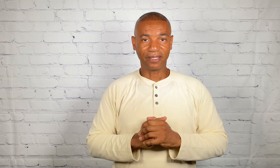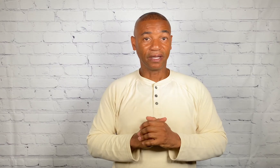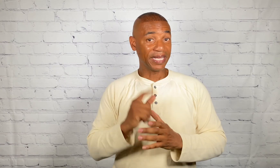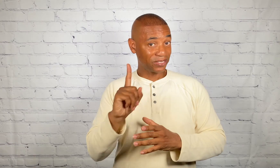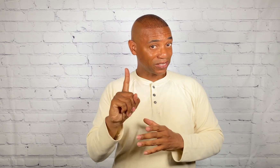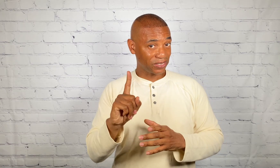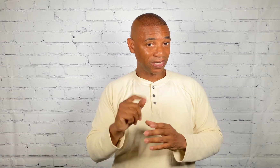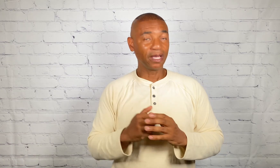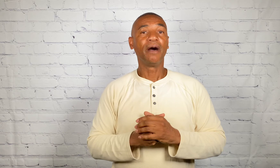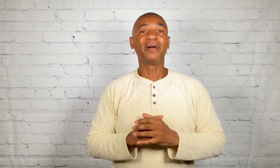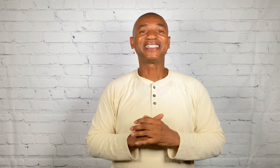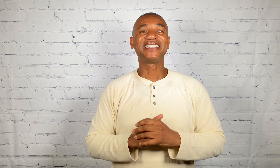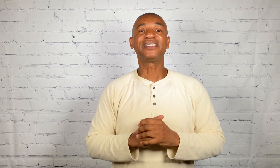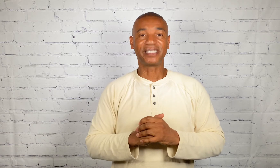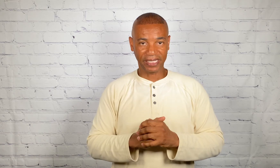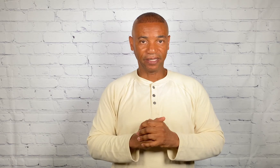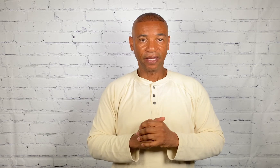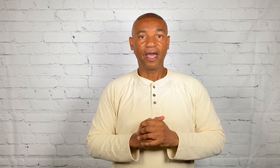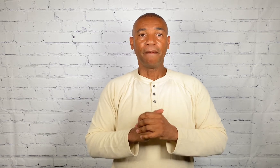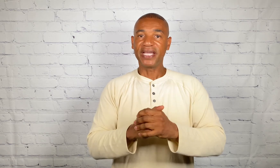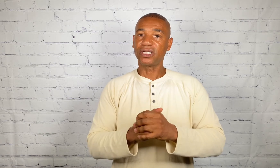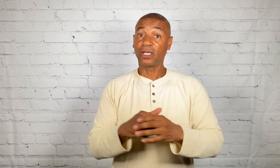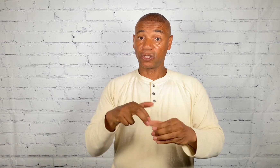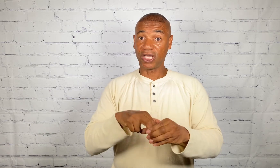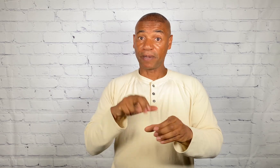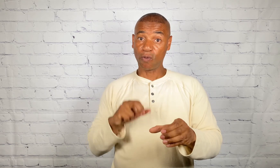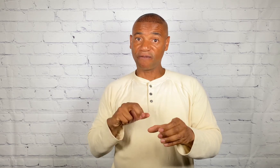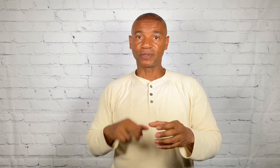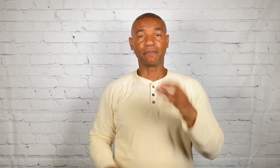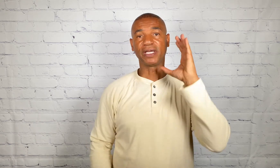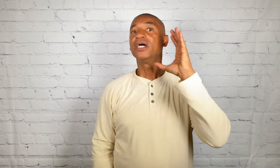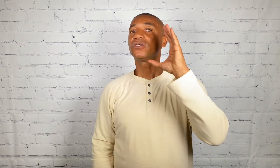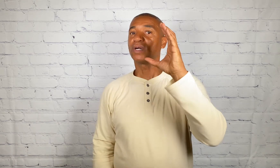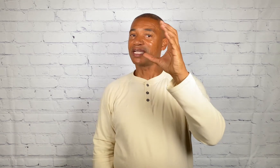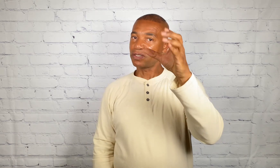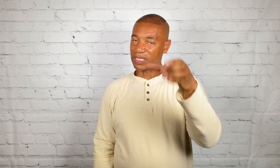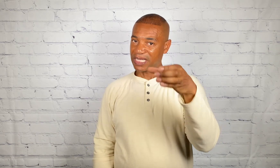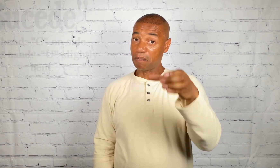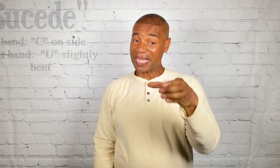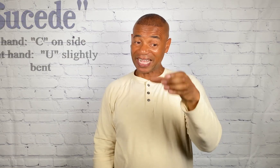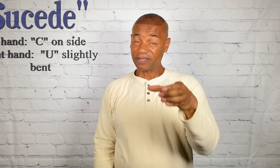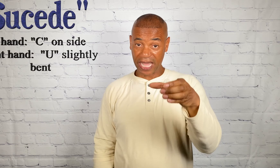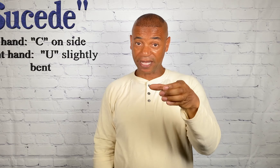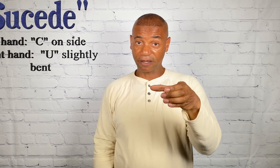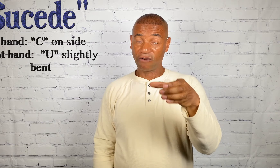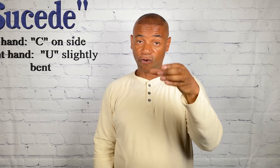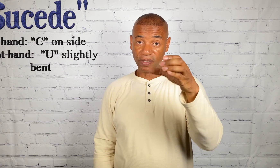Sucede, not succeed, but sucede. Basically, you're stepping away from something. So what I do is I take my left hand, form a